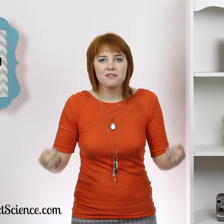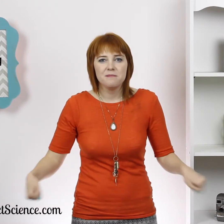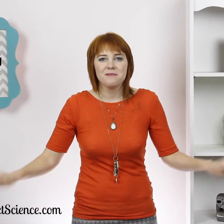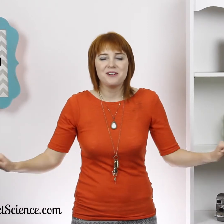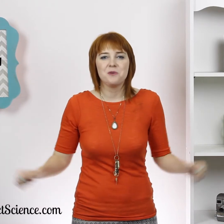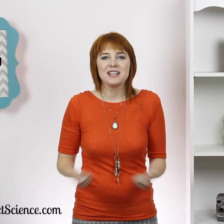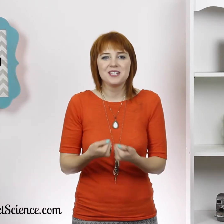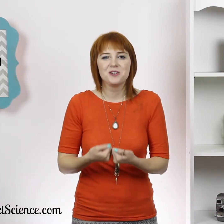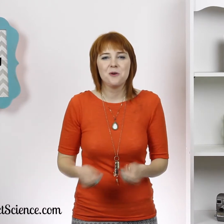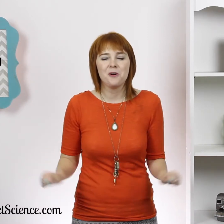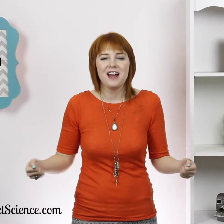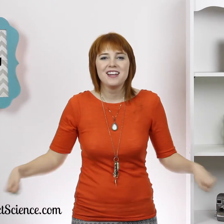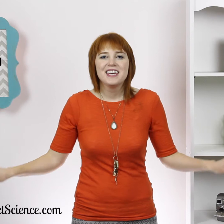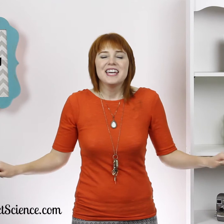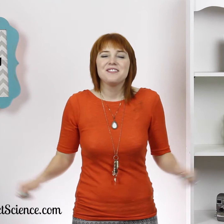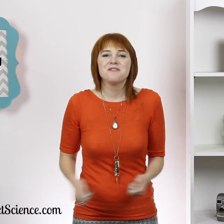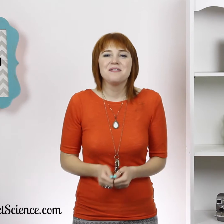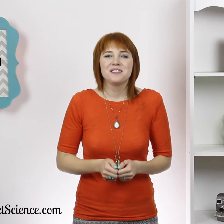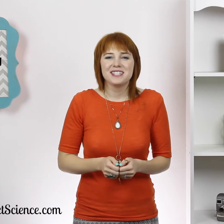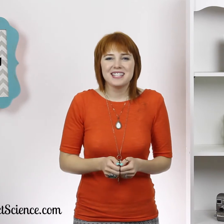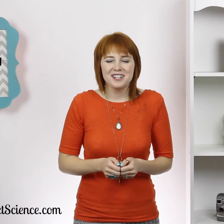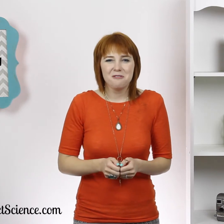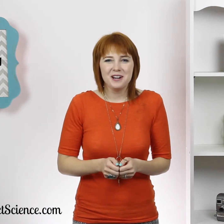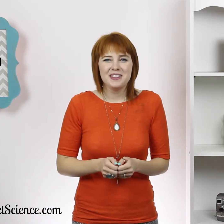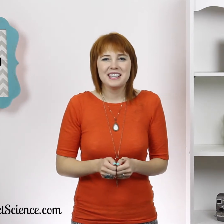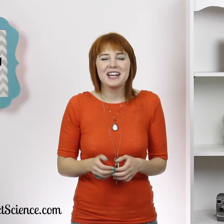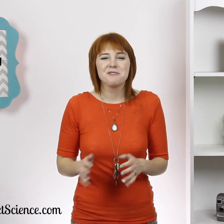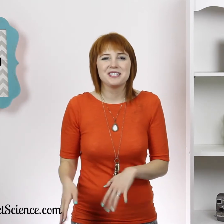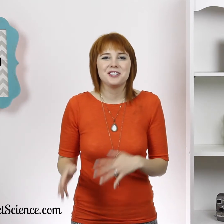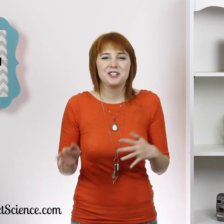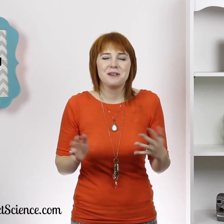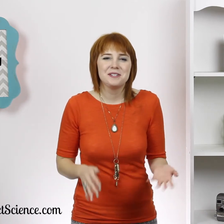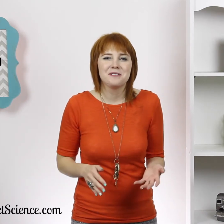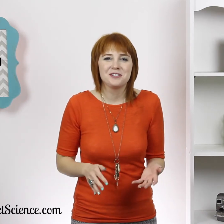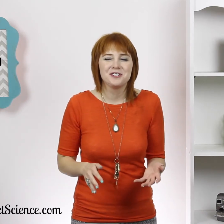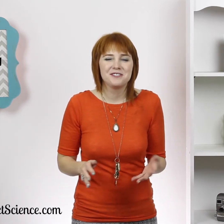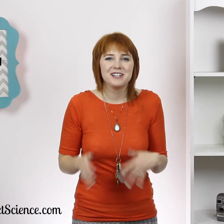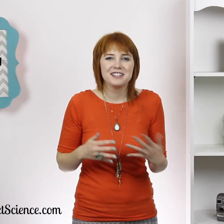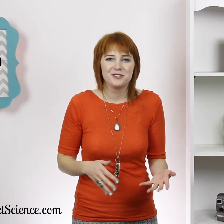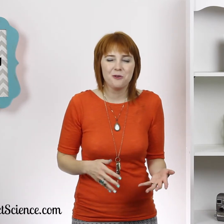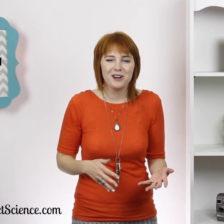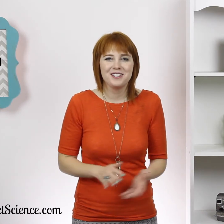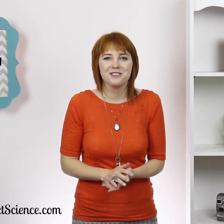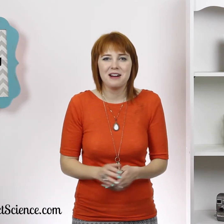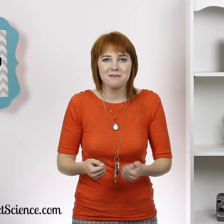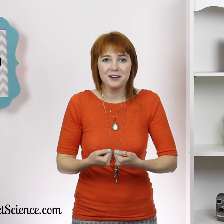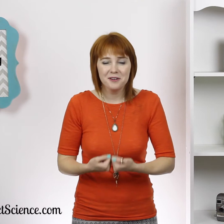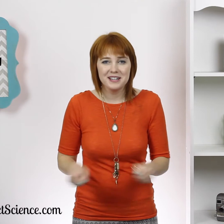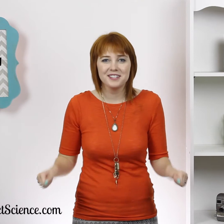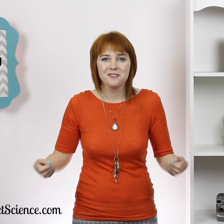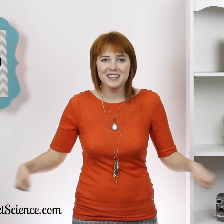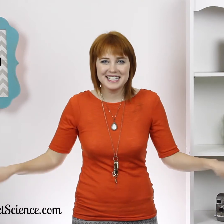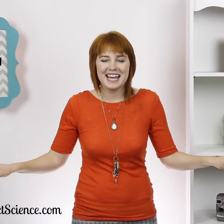open them and flip them out twice. Torah. If your baby learns to sign Torah, then it can help transition your baby to when you're just reading this Torah and you can remind